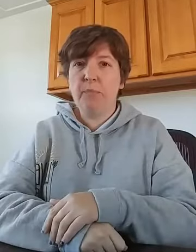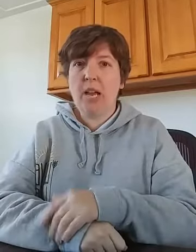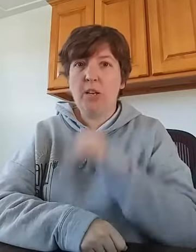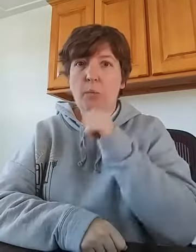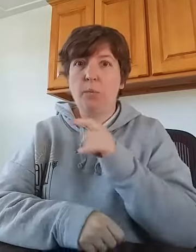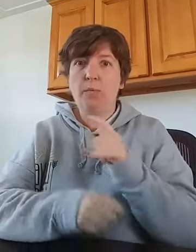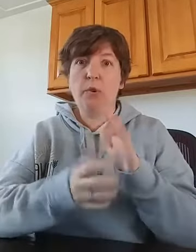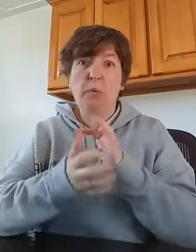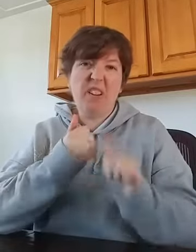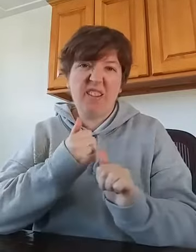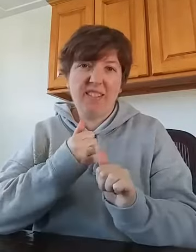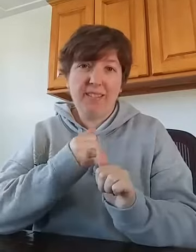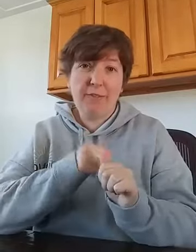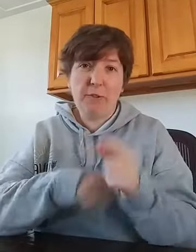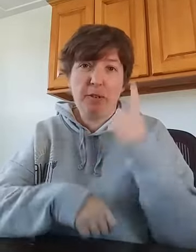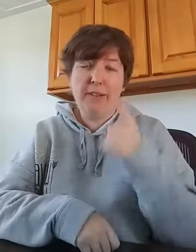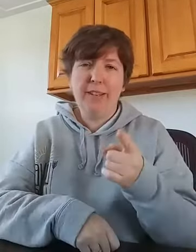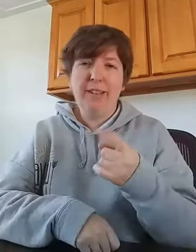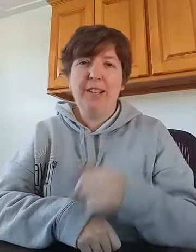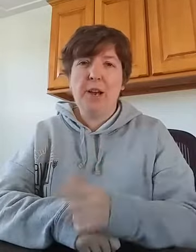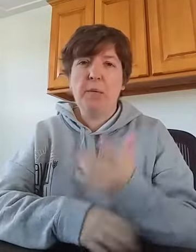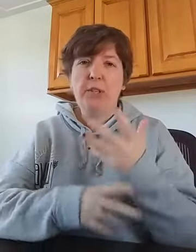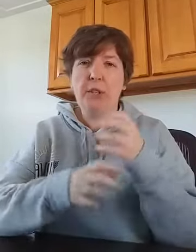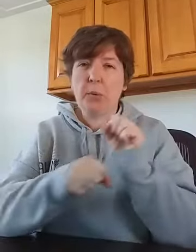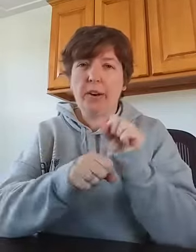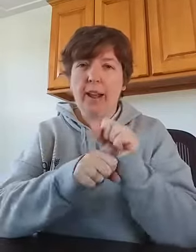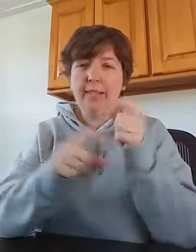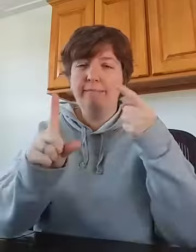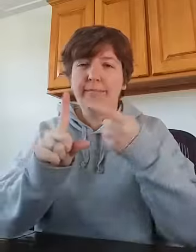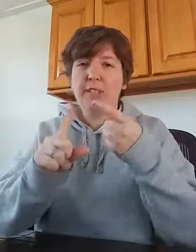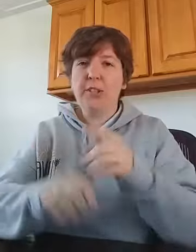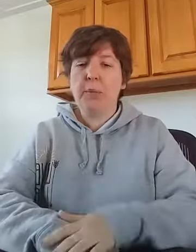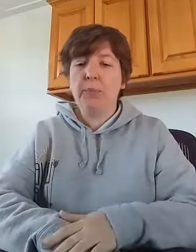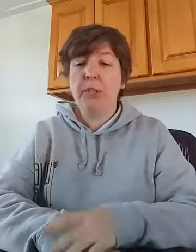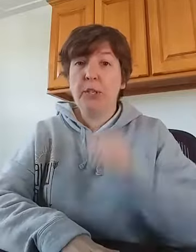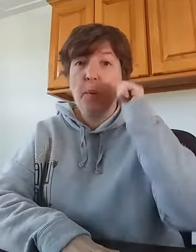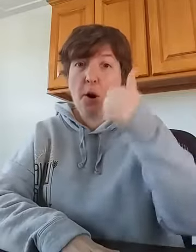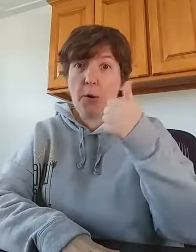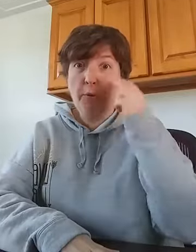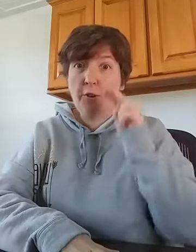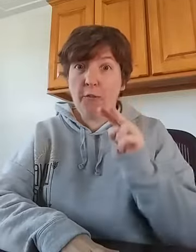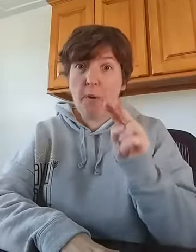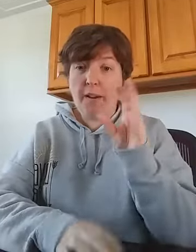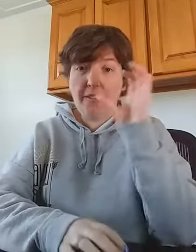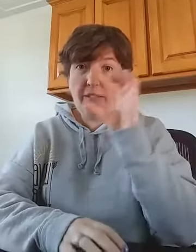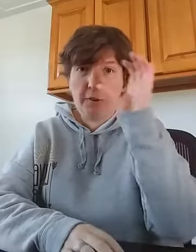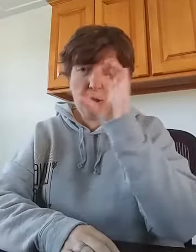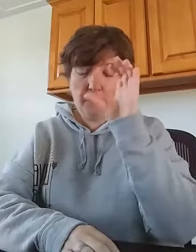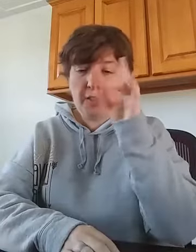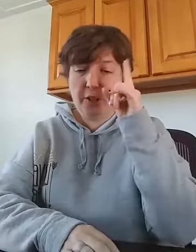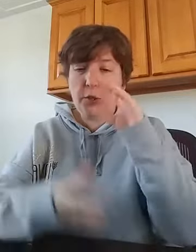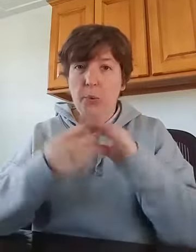I don't ruin it for you. I want you to work at it. So tomorrow, look for this